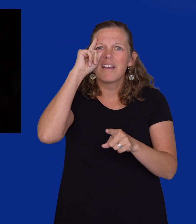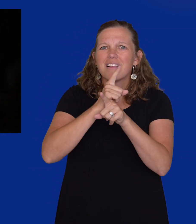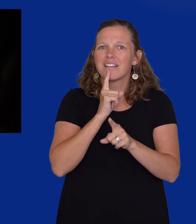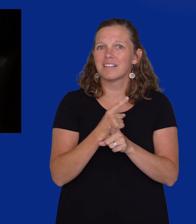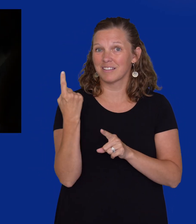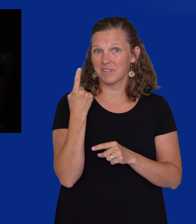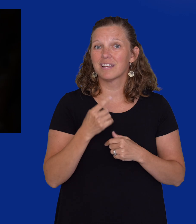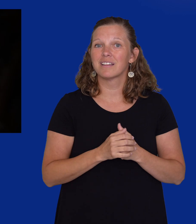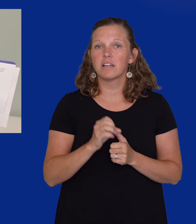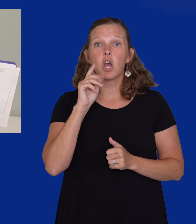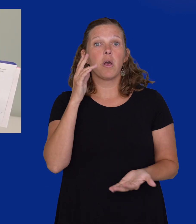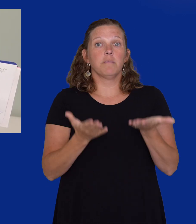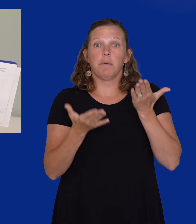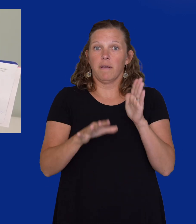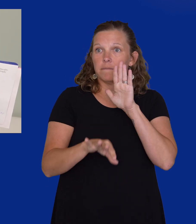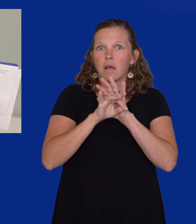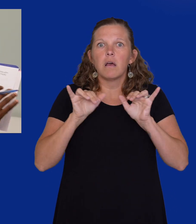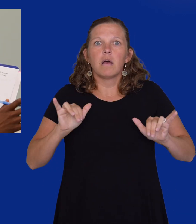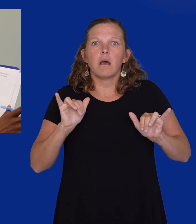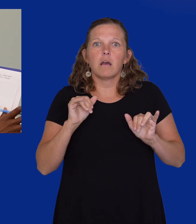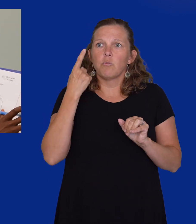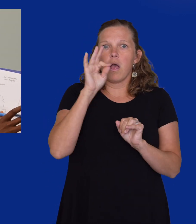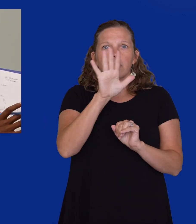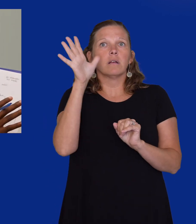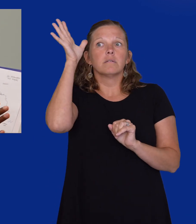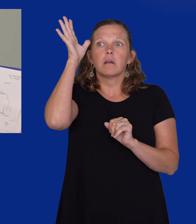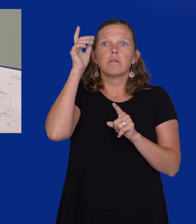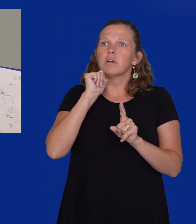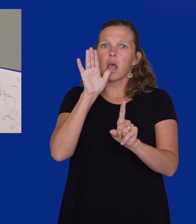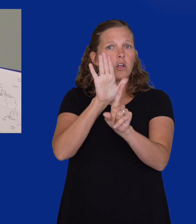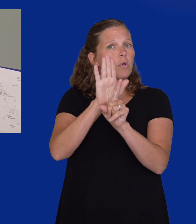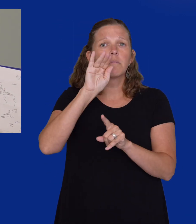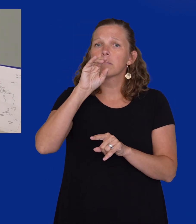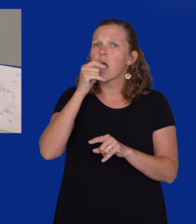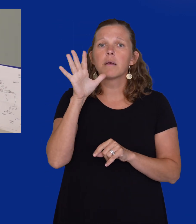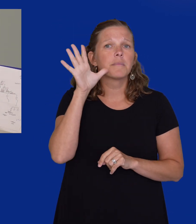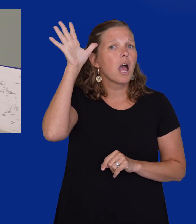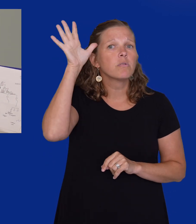or even that one of a patient's parents is not their biological parent.